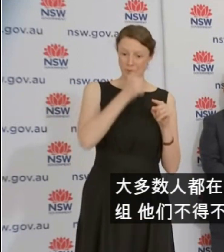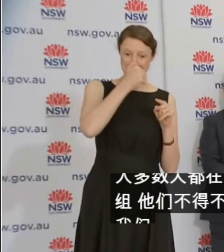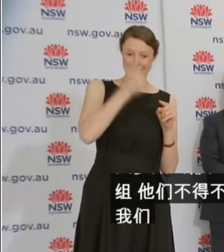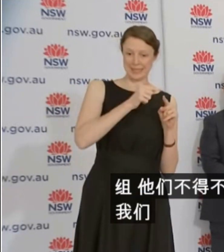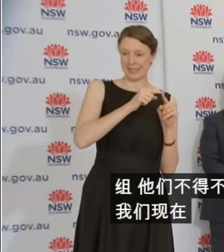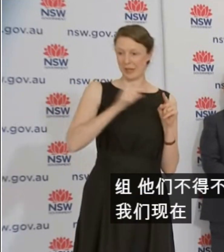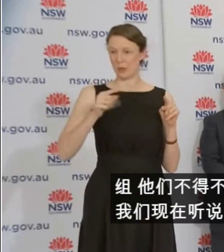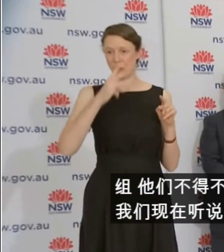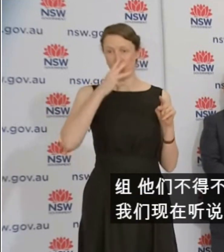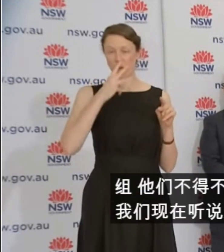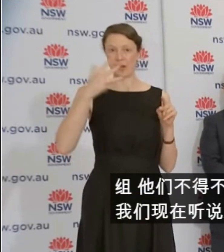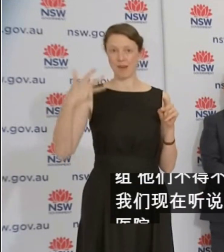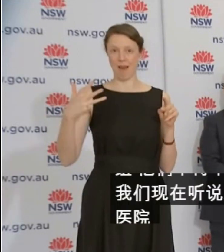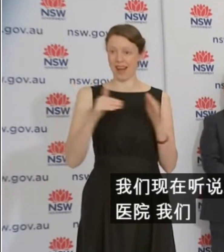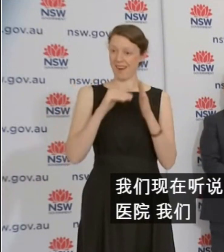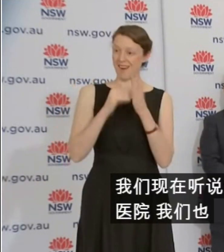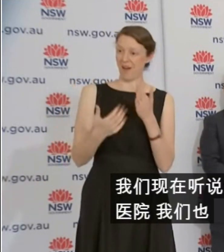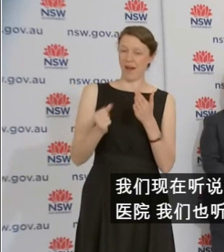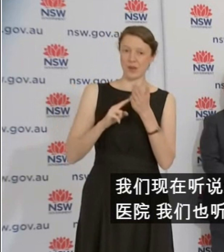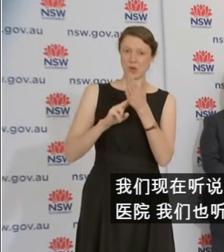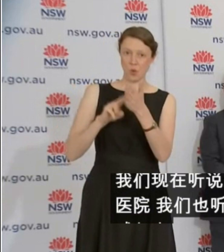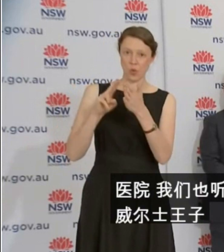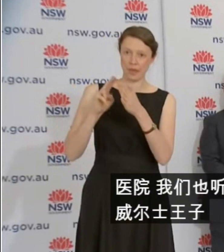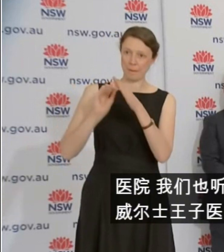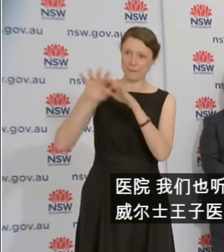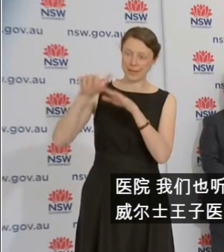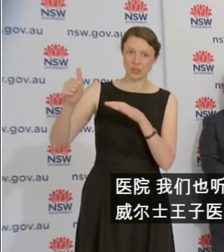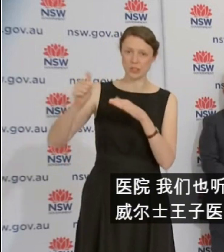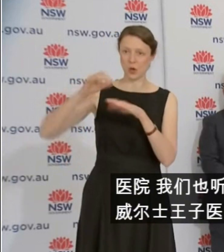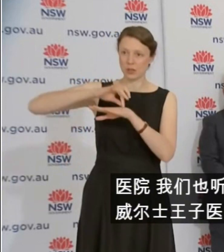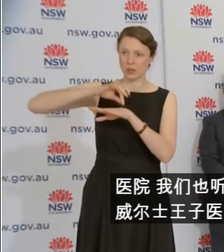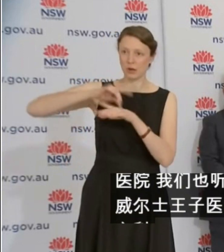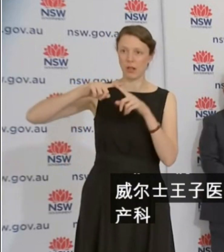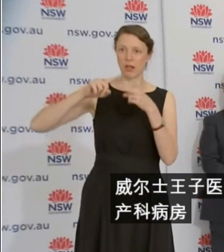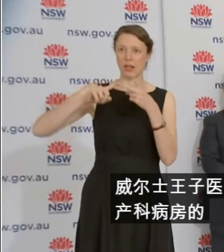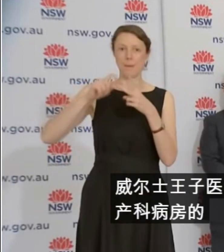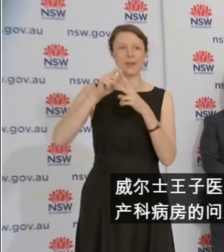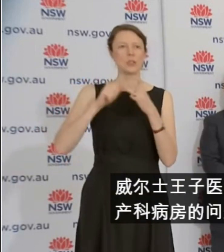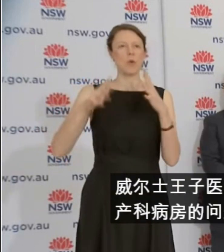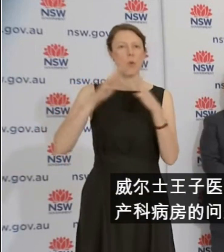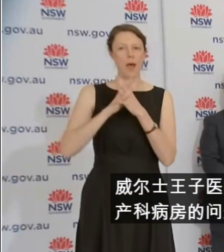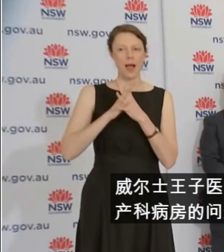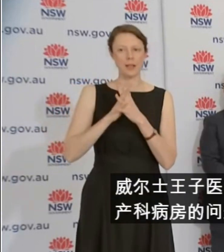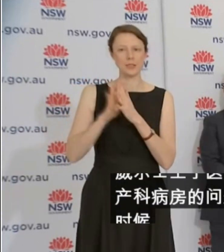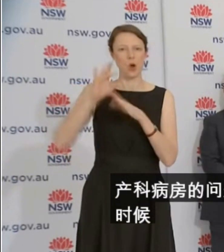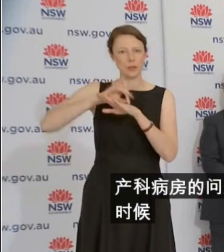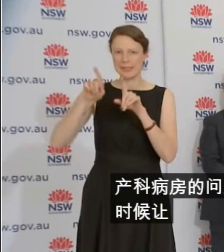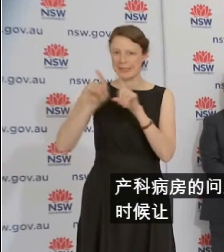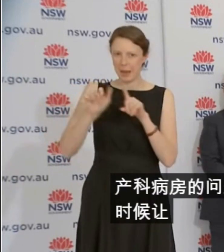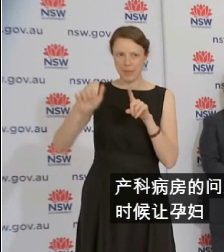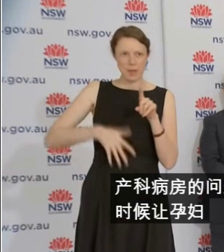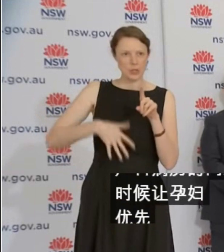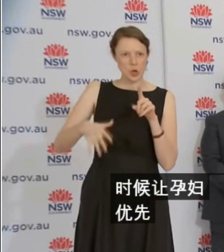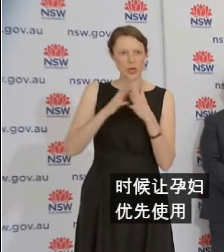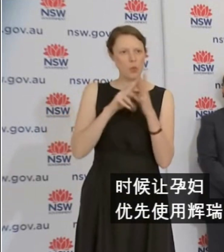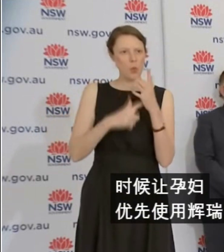the longest. We're now hearing of Northern Beaches Hospital. We've also heard of Prince of Wales Hospital, problems in the maternity ward. Is it now time for pregnant